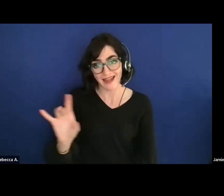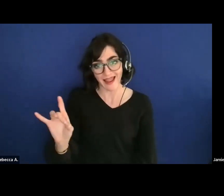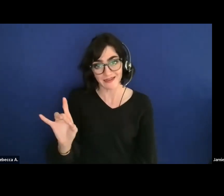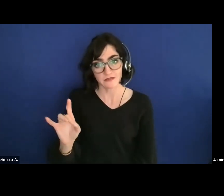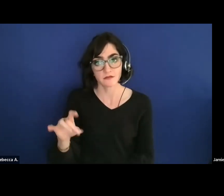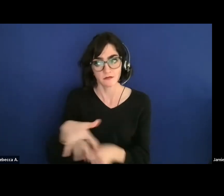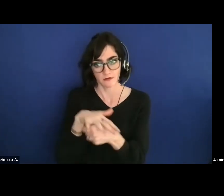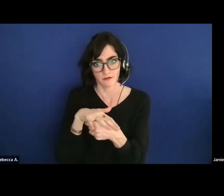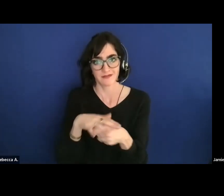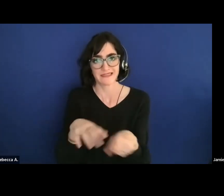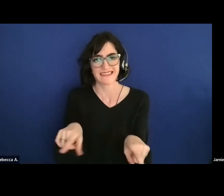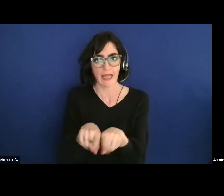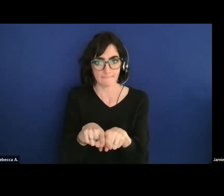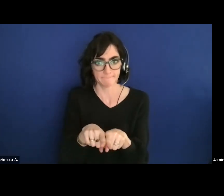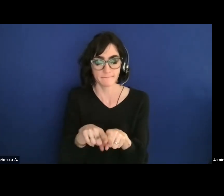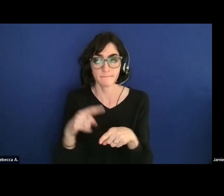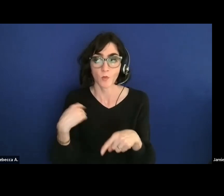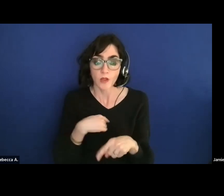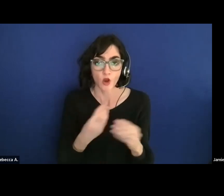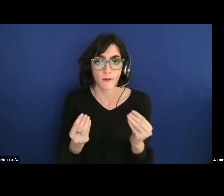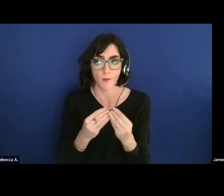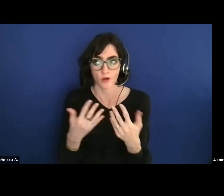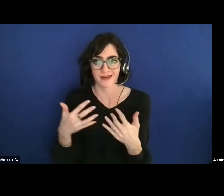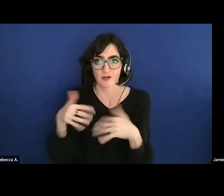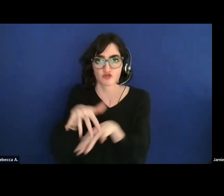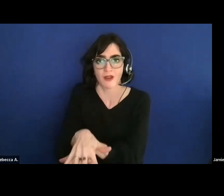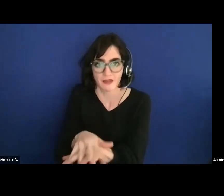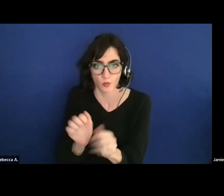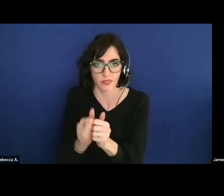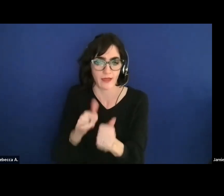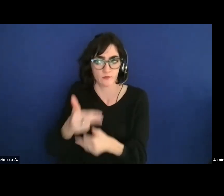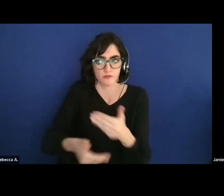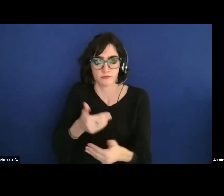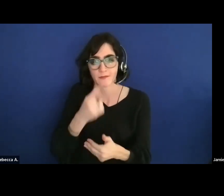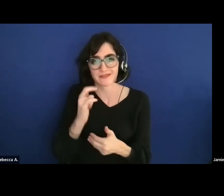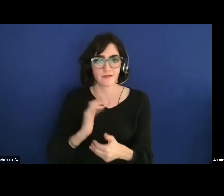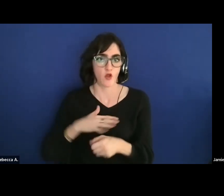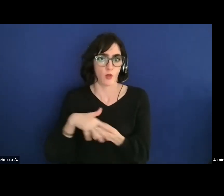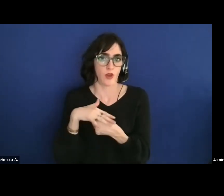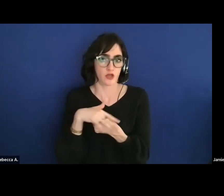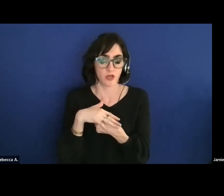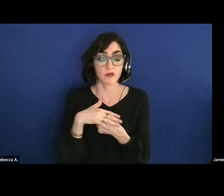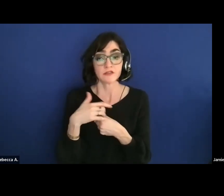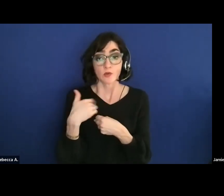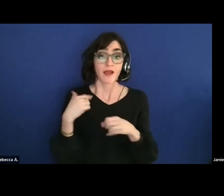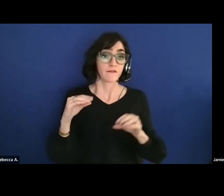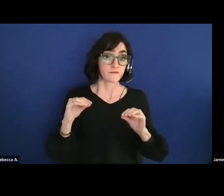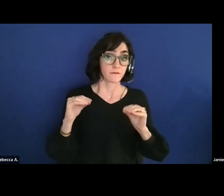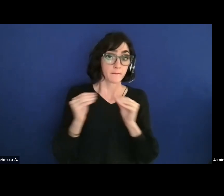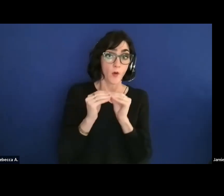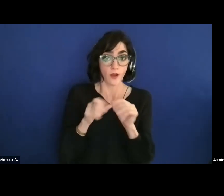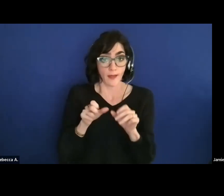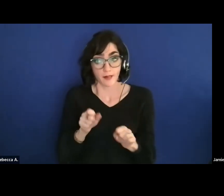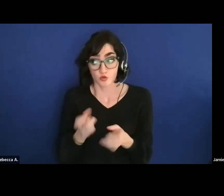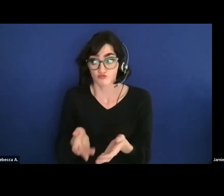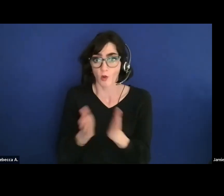more integration just because our geography is the same. So we have more integration around being able to request the